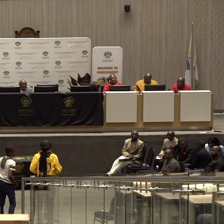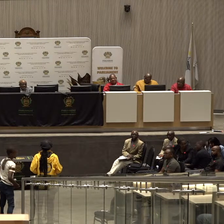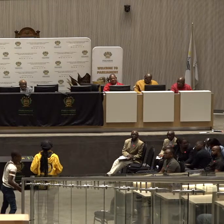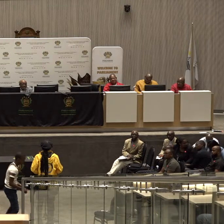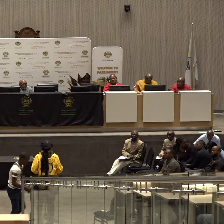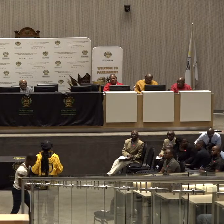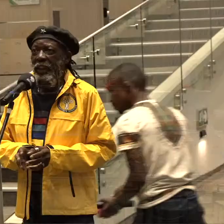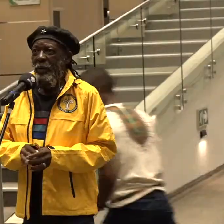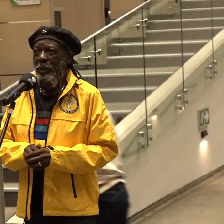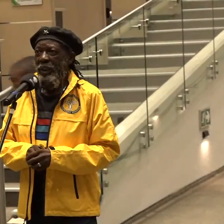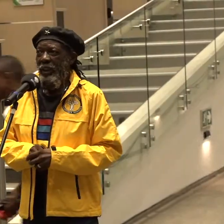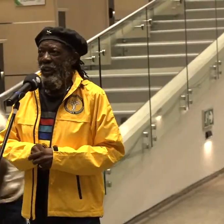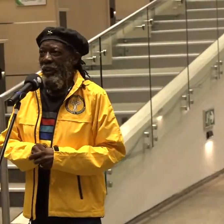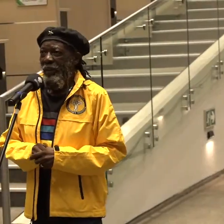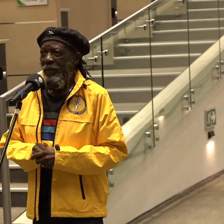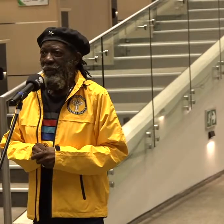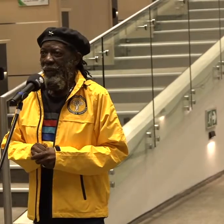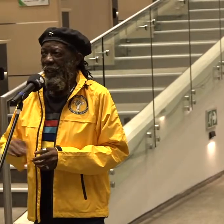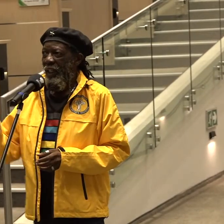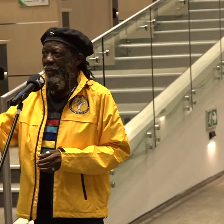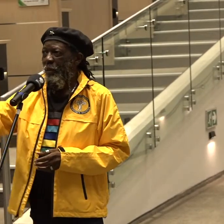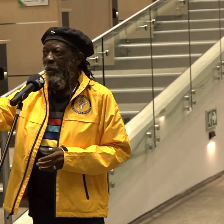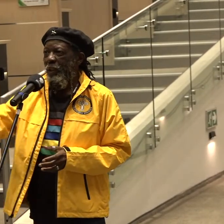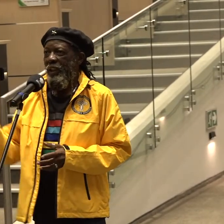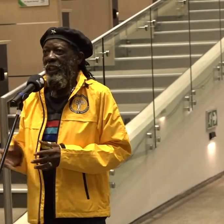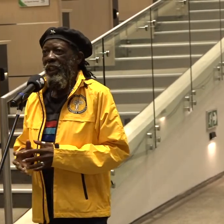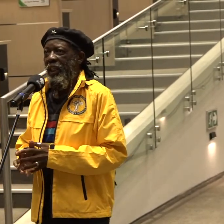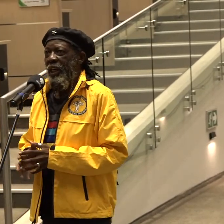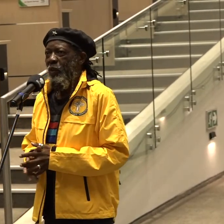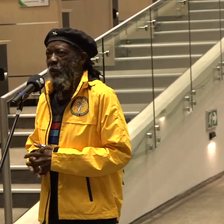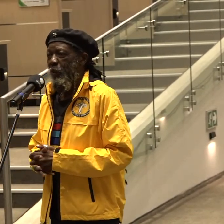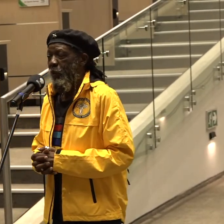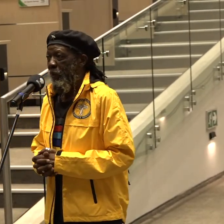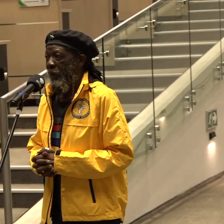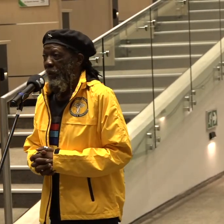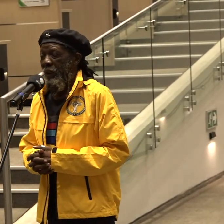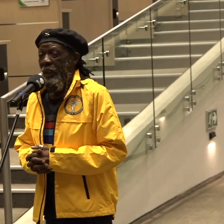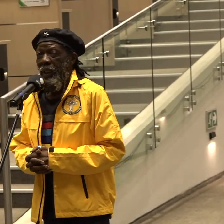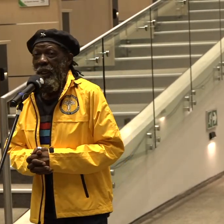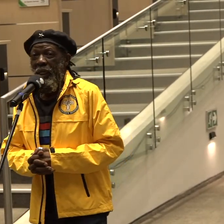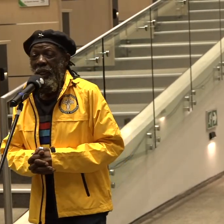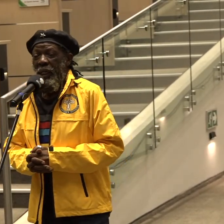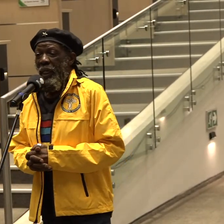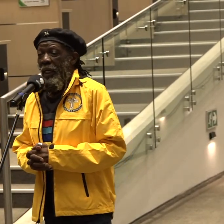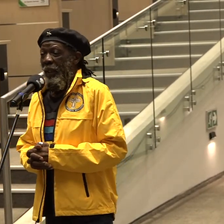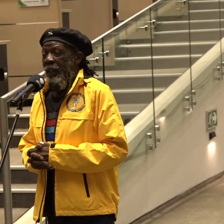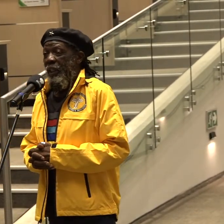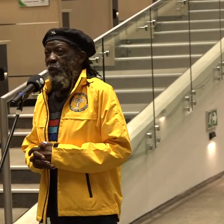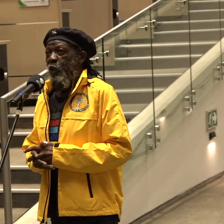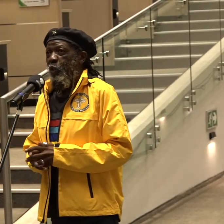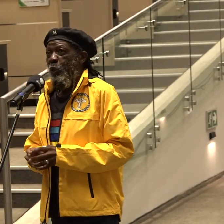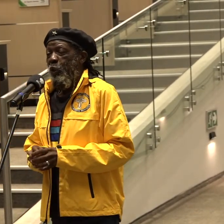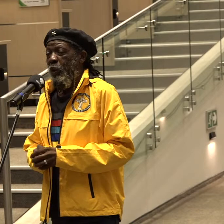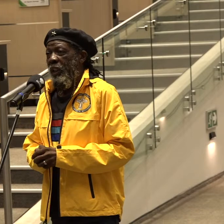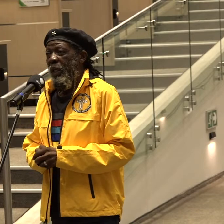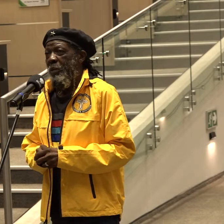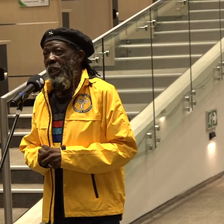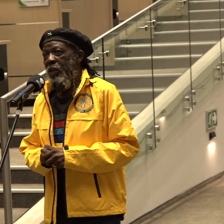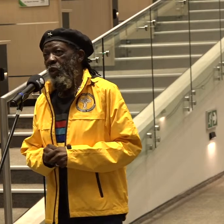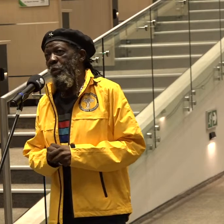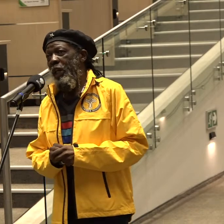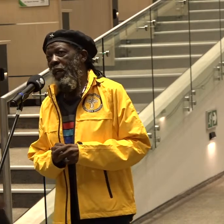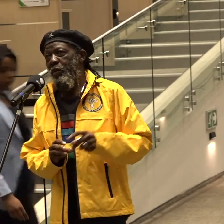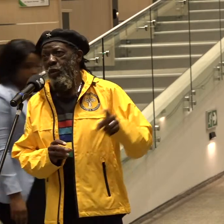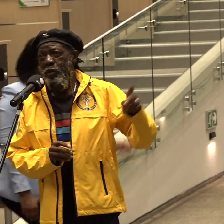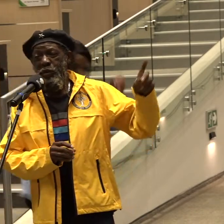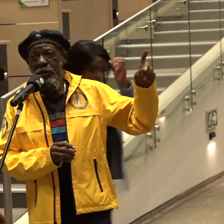let me greet the chairperson and everybody seated around you uh thanks for the opportunity